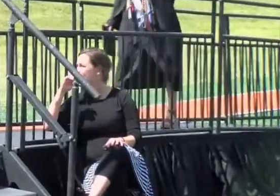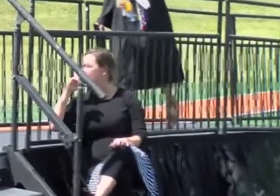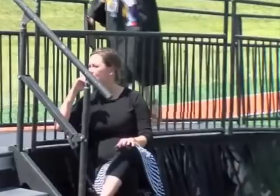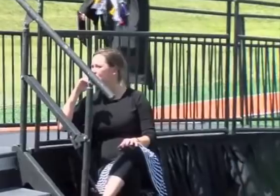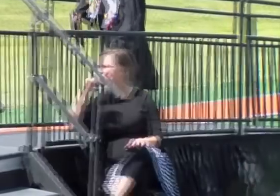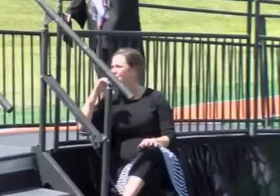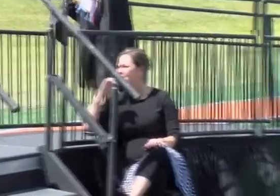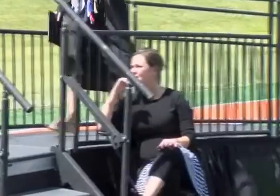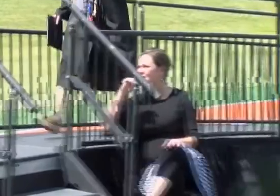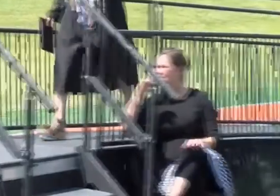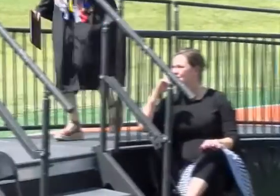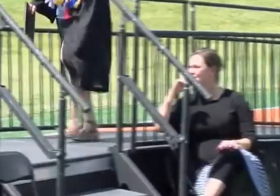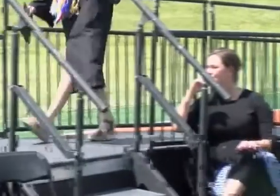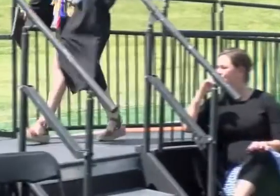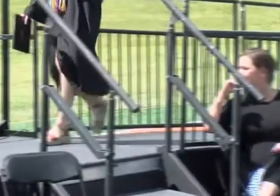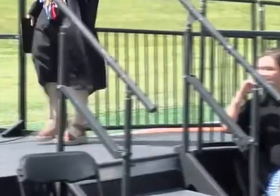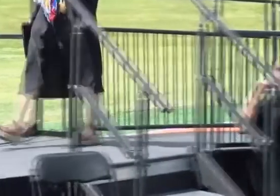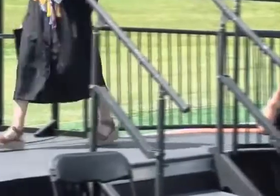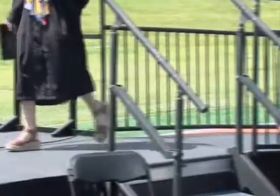Caroline Ash.